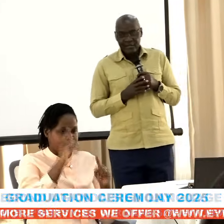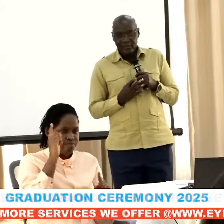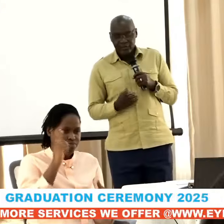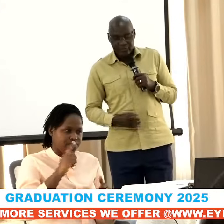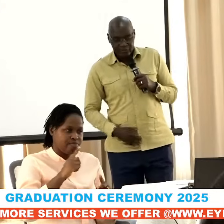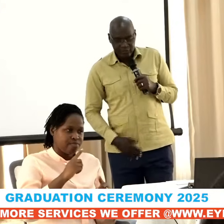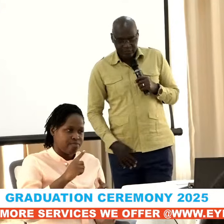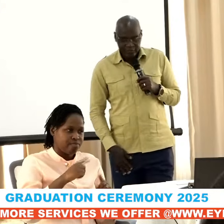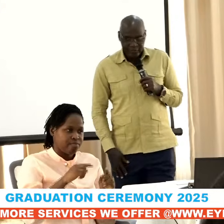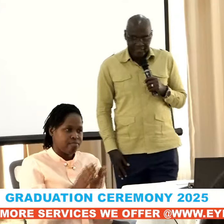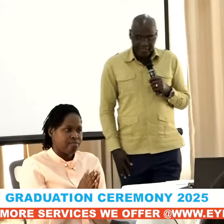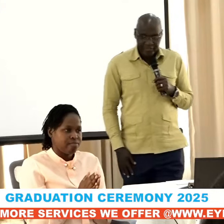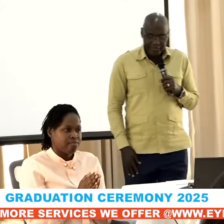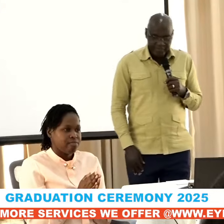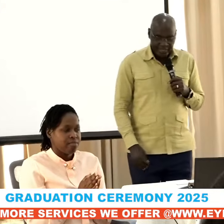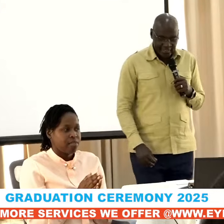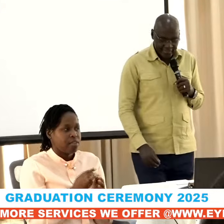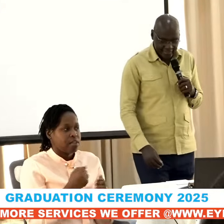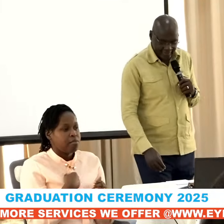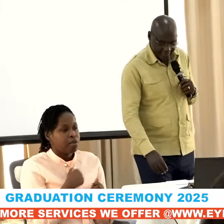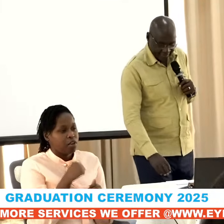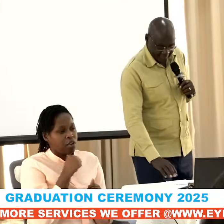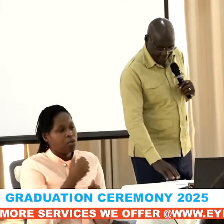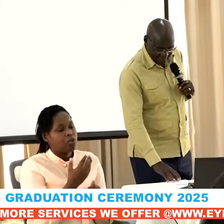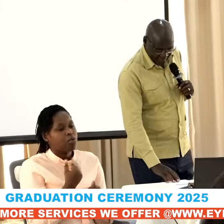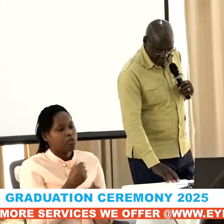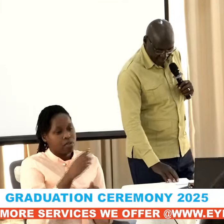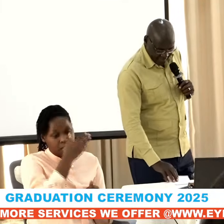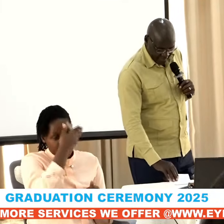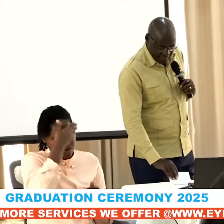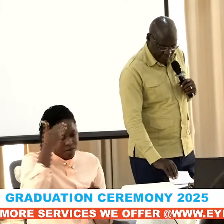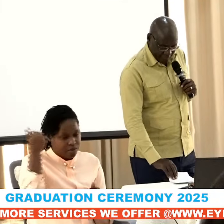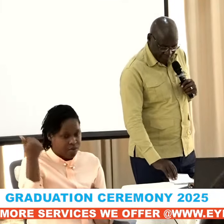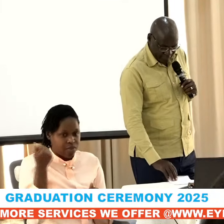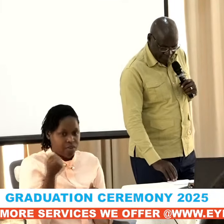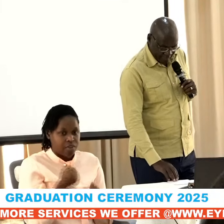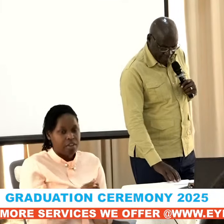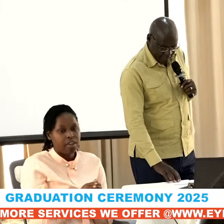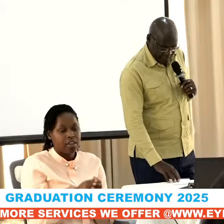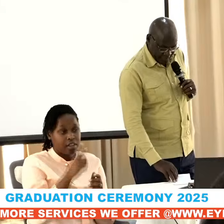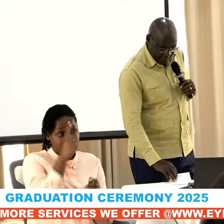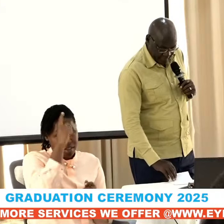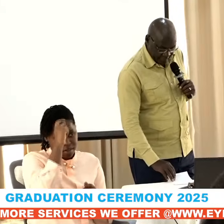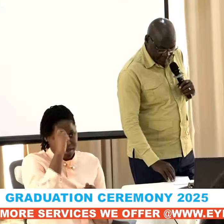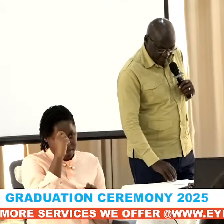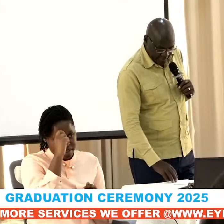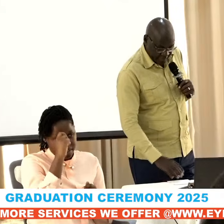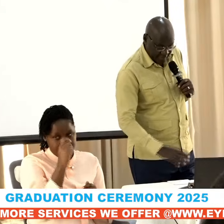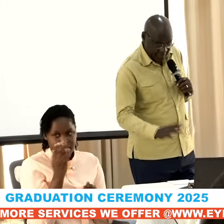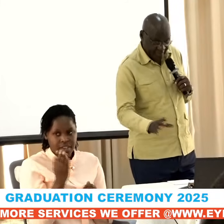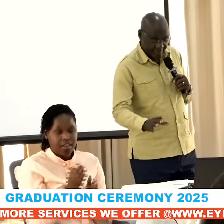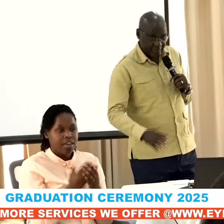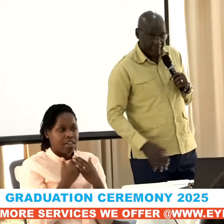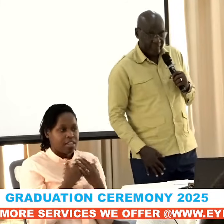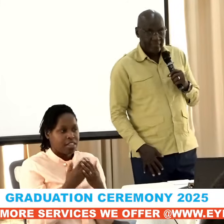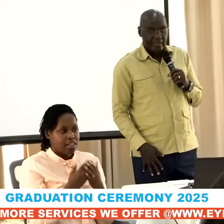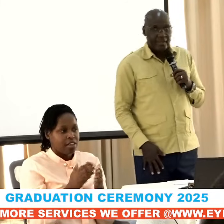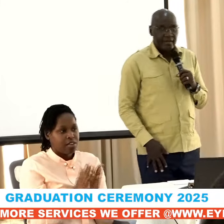And I don't want to forget Brian. Thank you and your team for taking